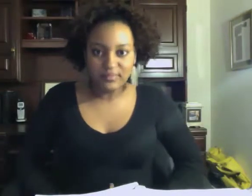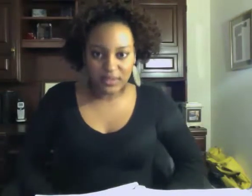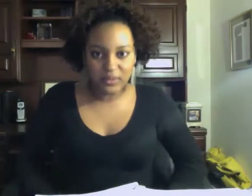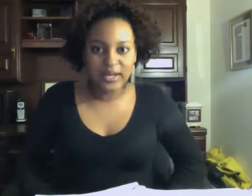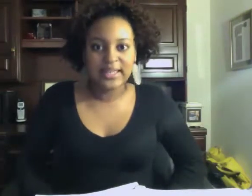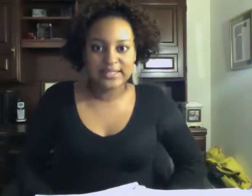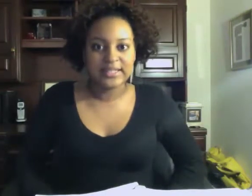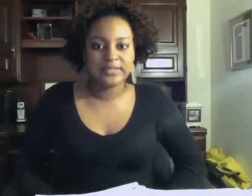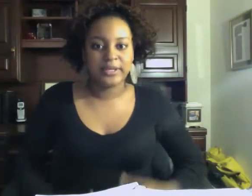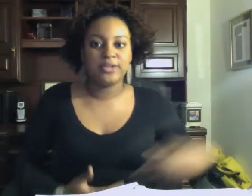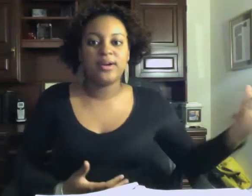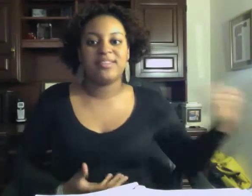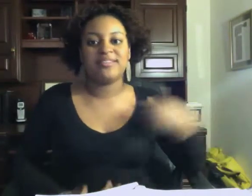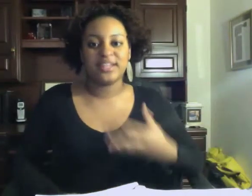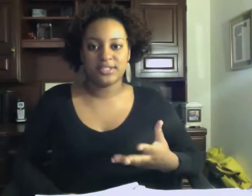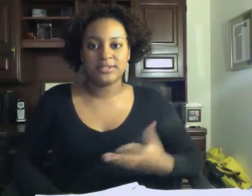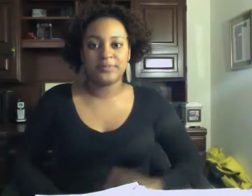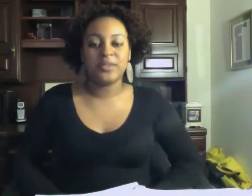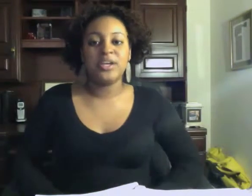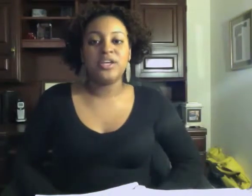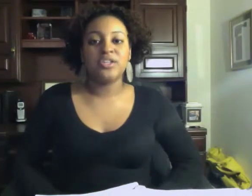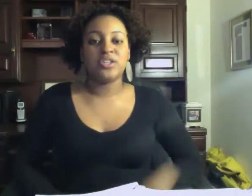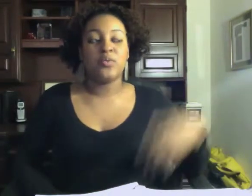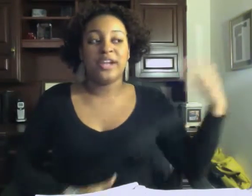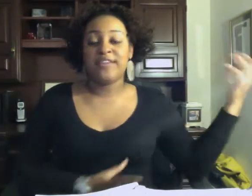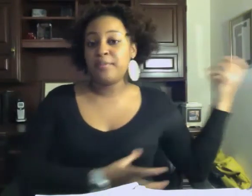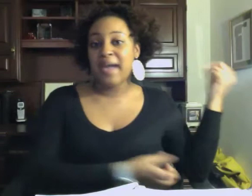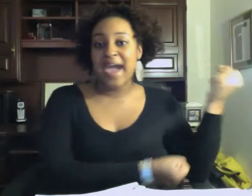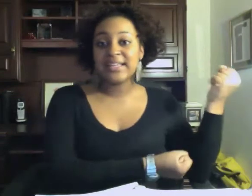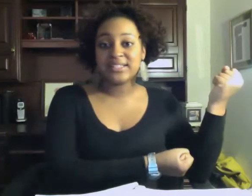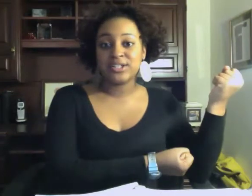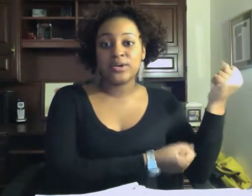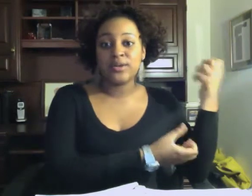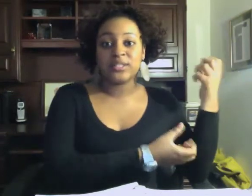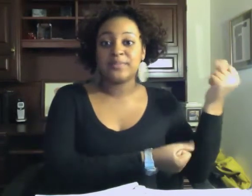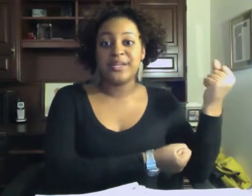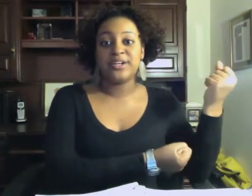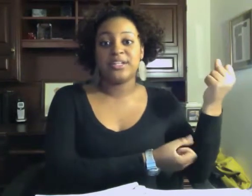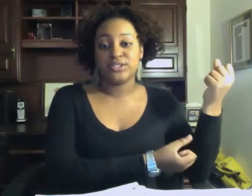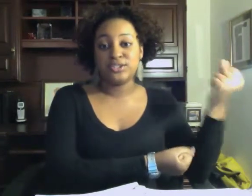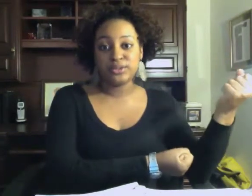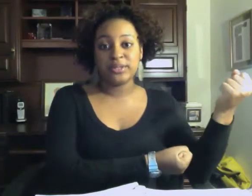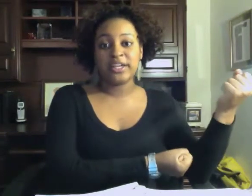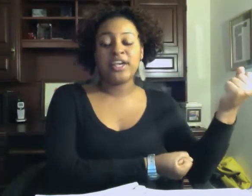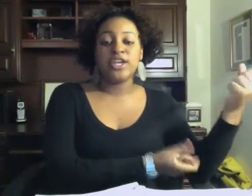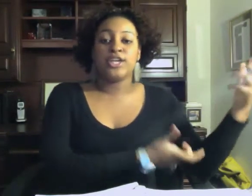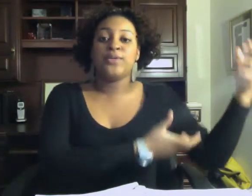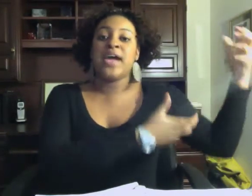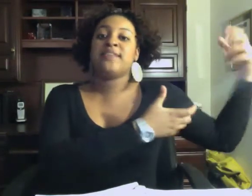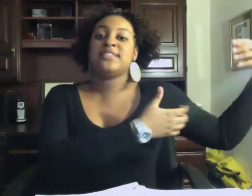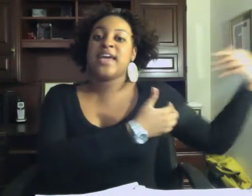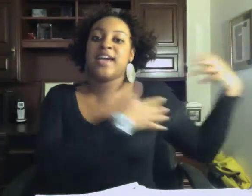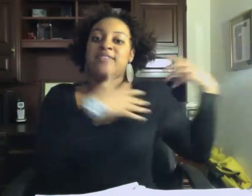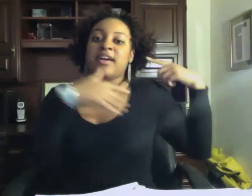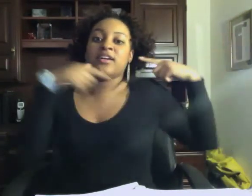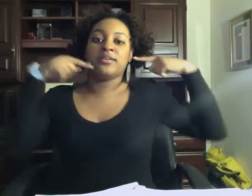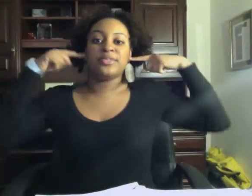What I like to explain, you are the vessel. So whatever pastor or the speaker is doing, you have to have that come through